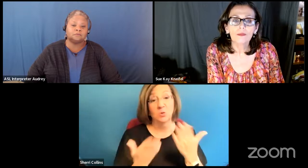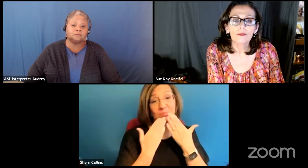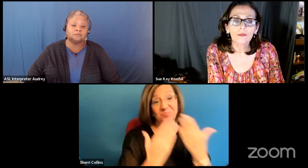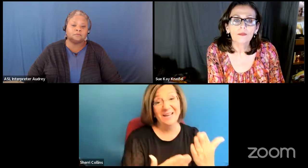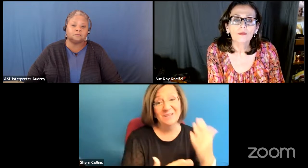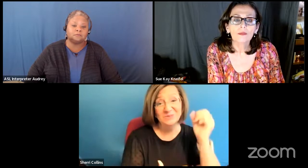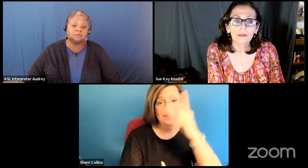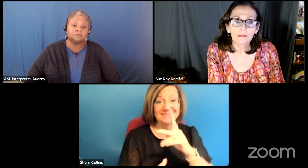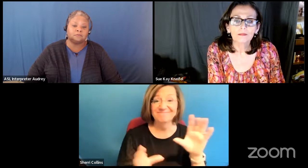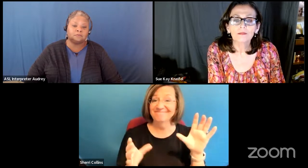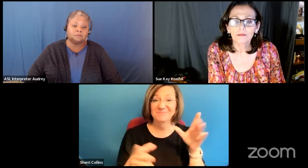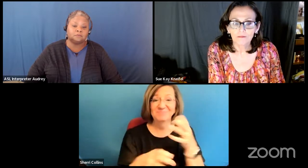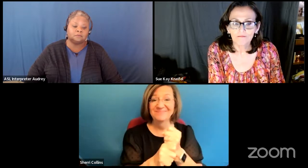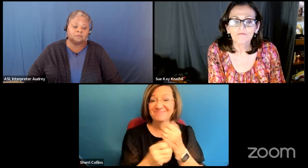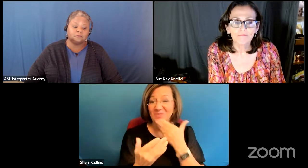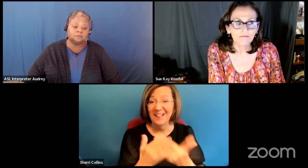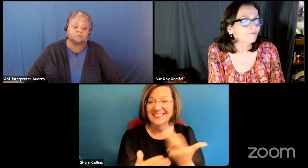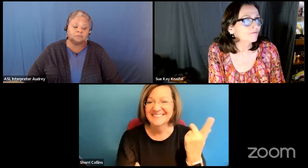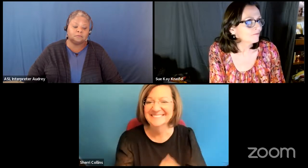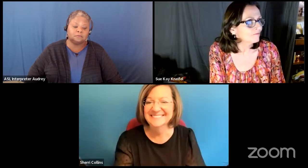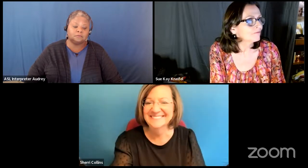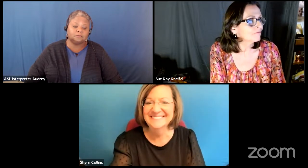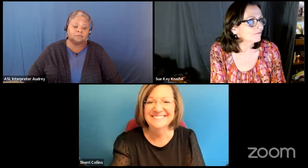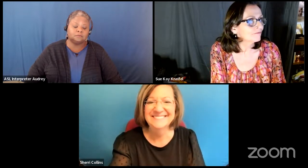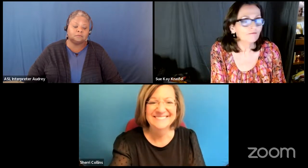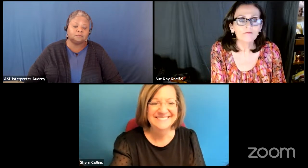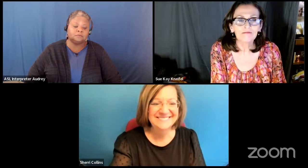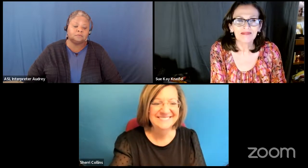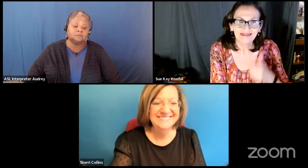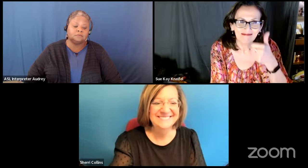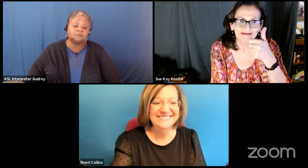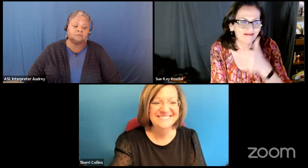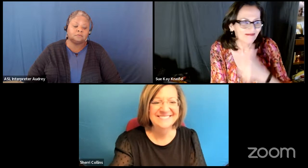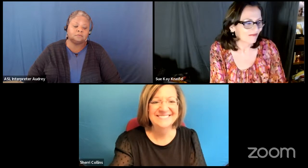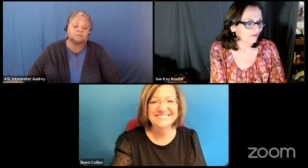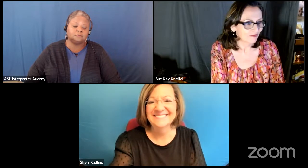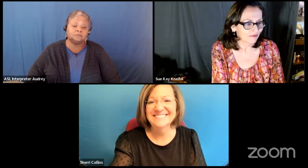request for formal processing. So thank you again, Suke.